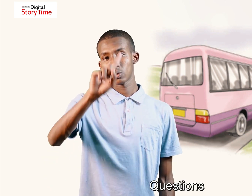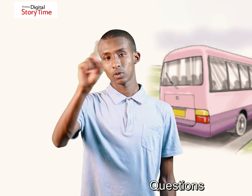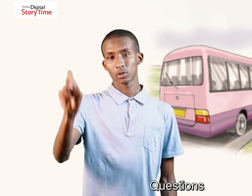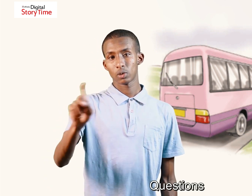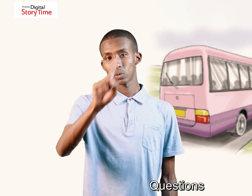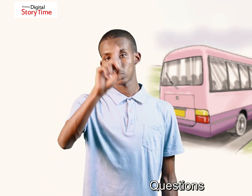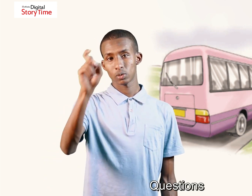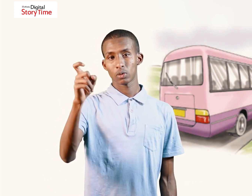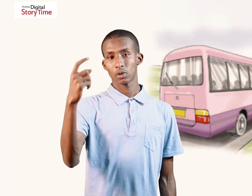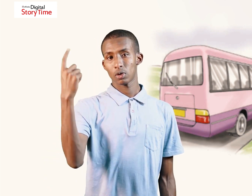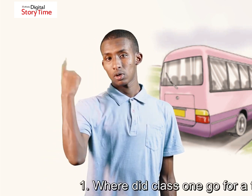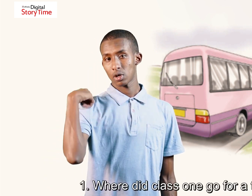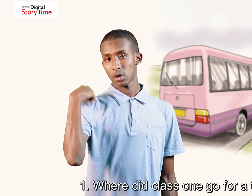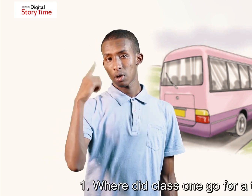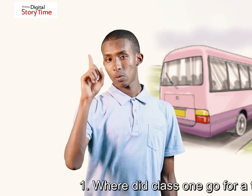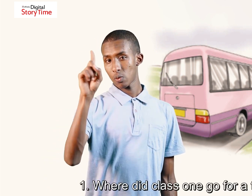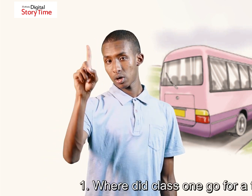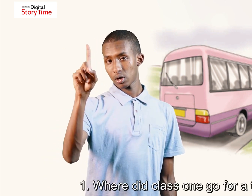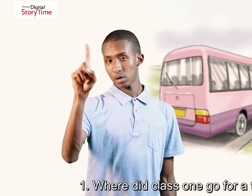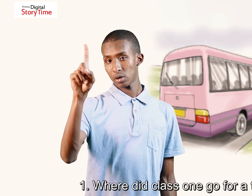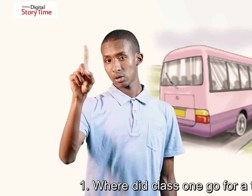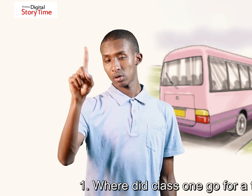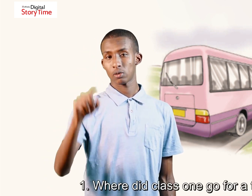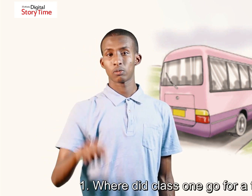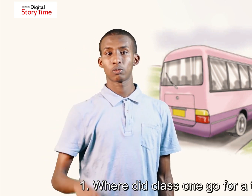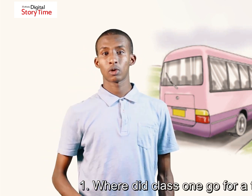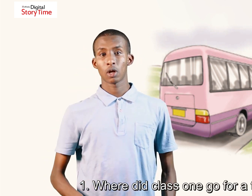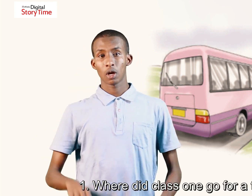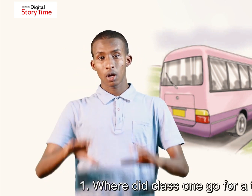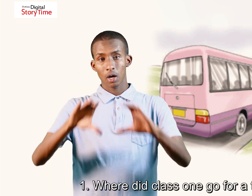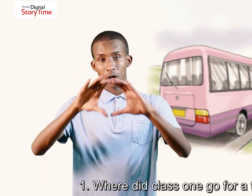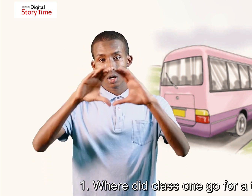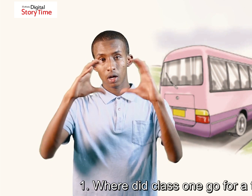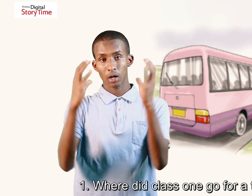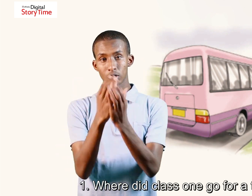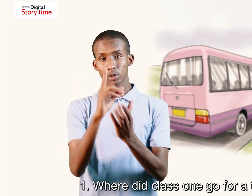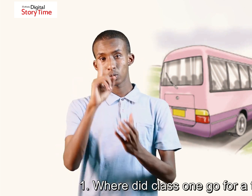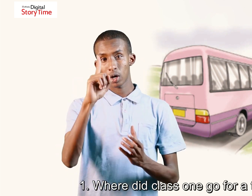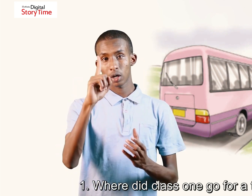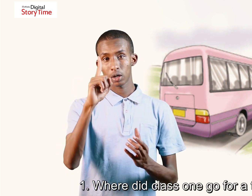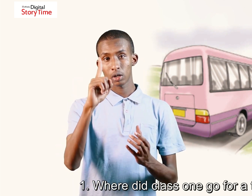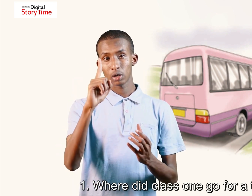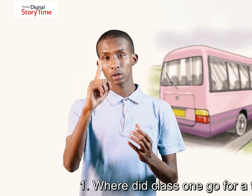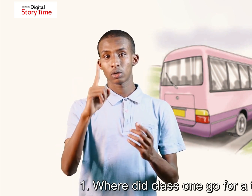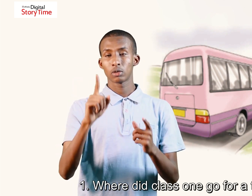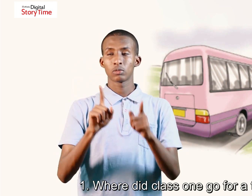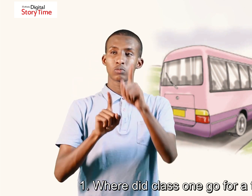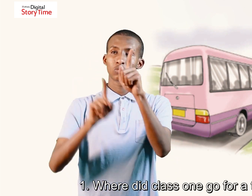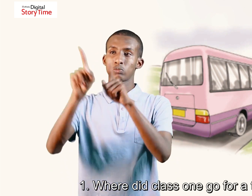Questions. Number 1. Where did class 1 go for a trip?